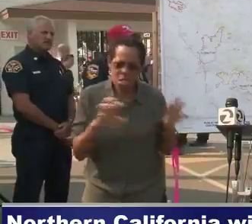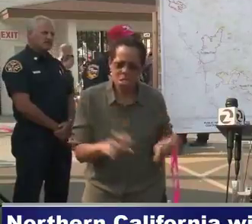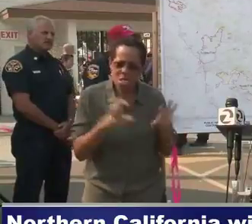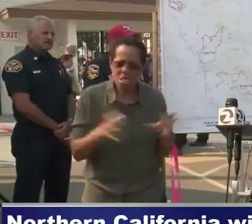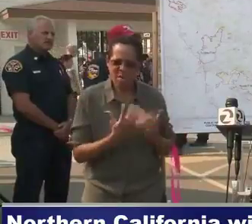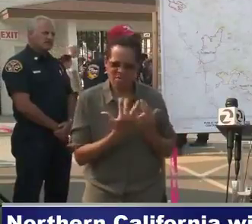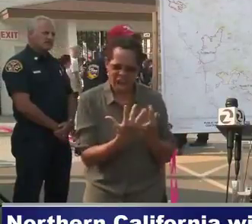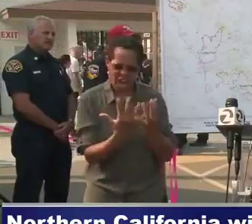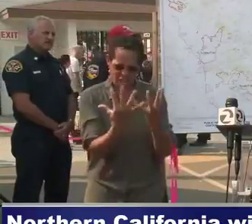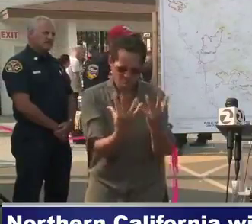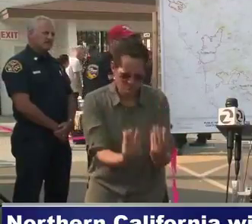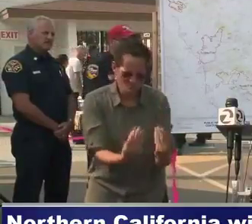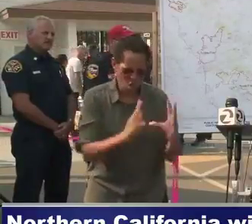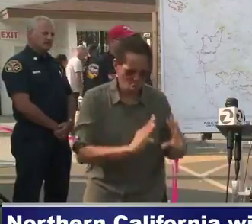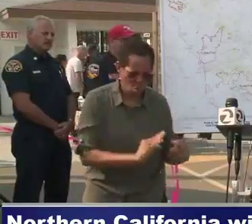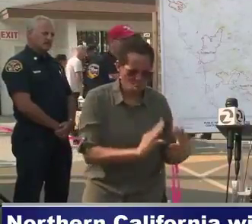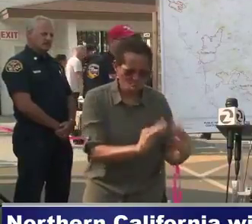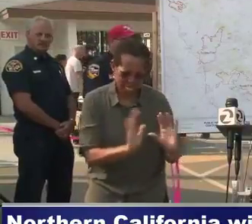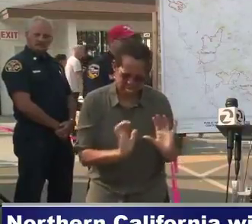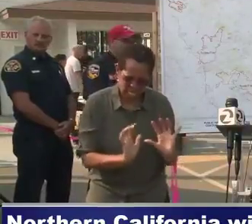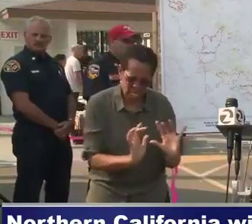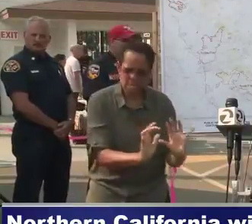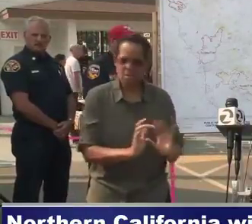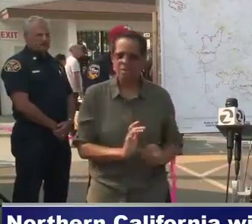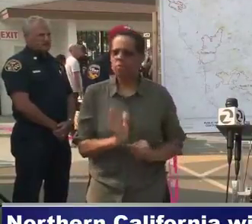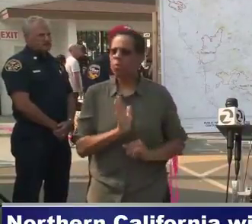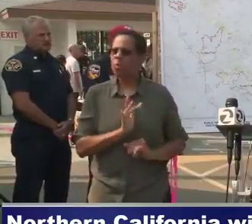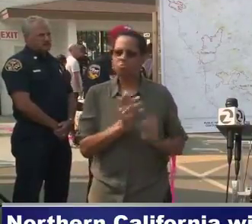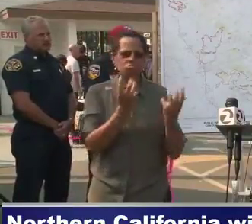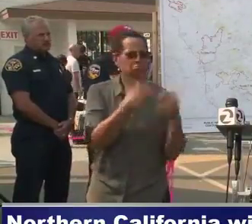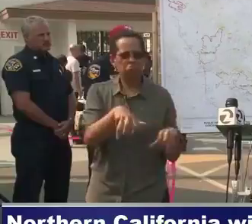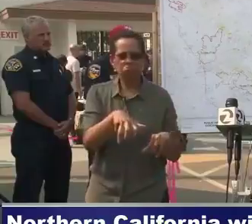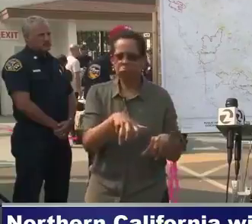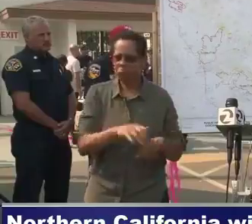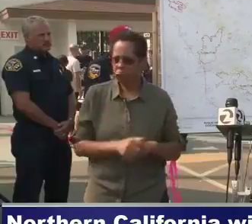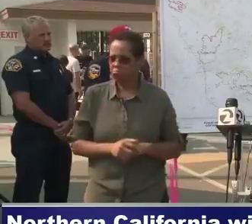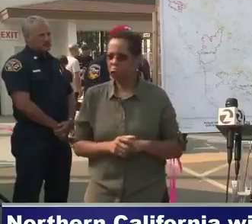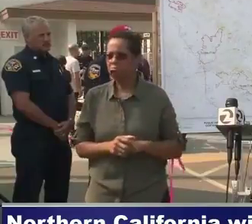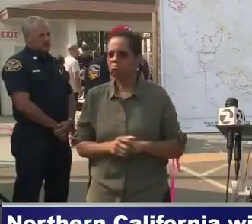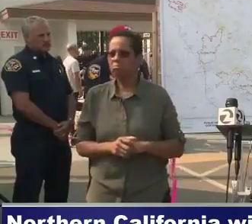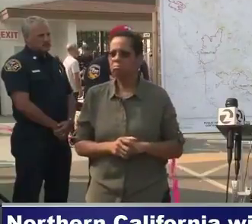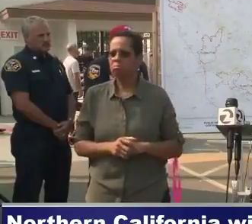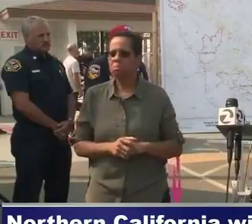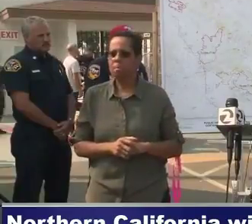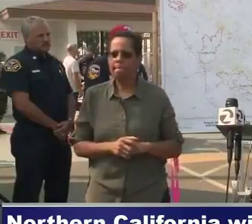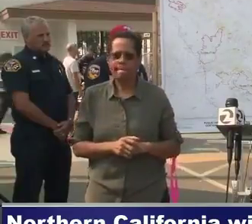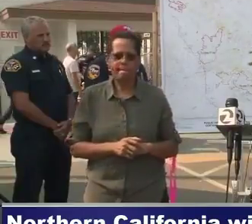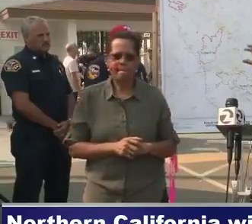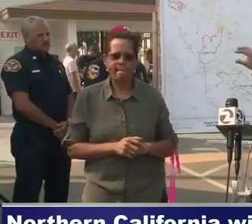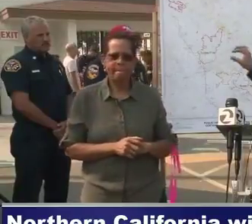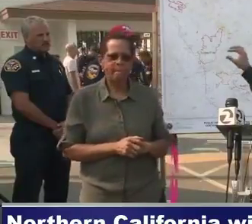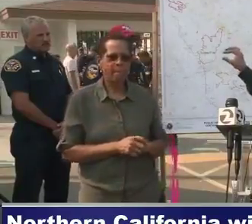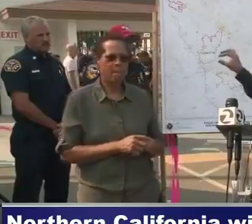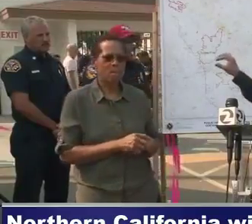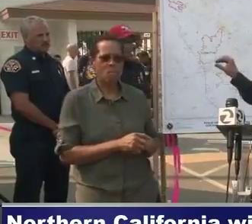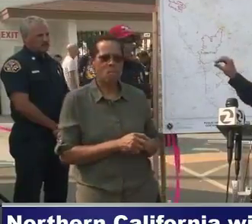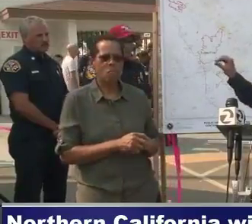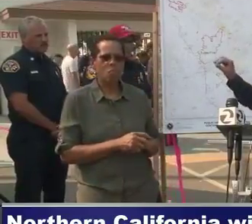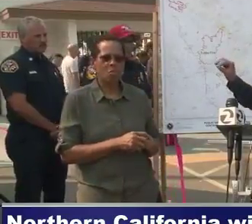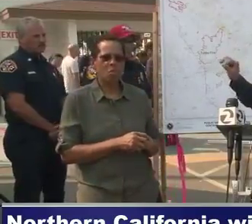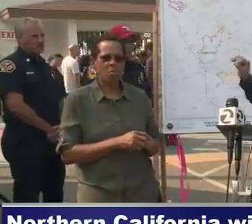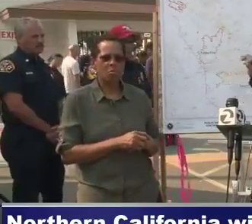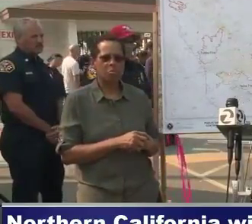there was working out really well. I'll come and so as we come around the fire, that's about the most activity that's